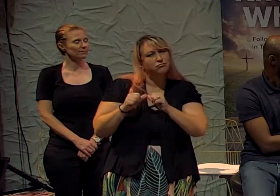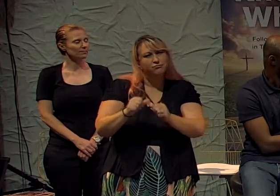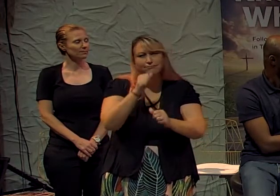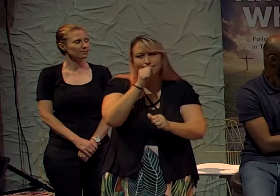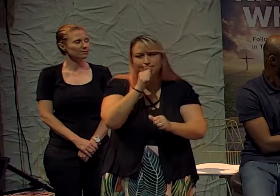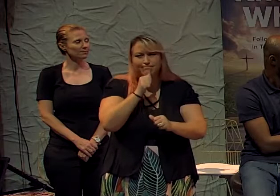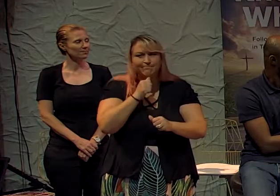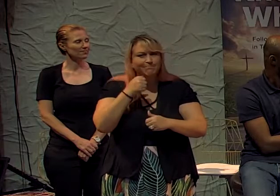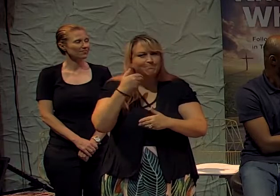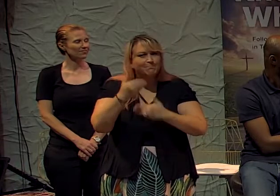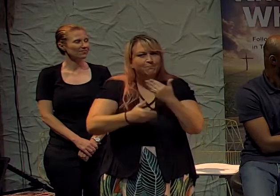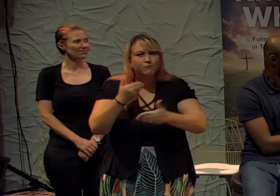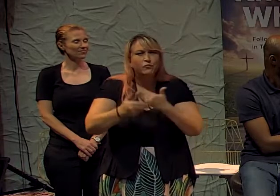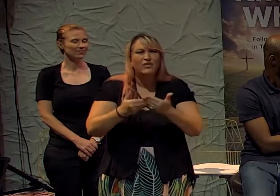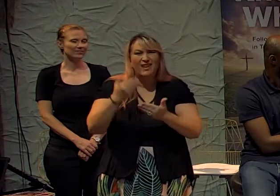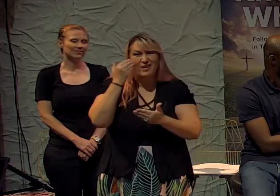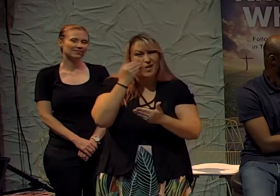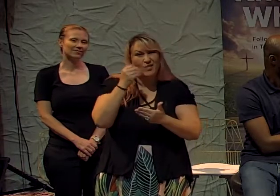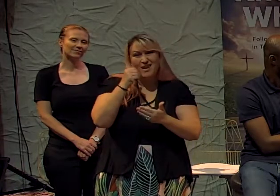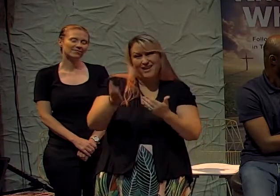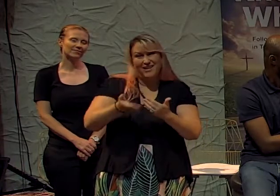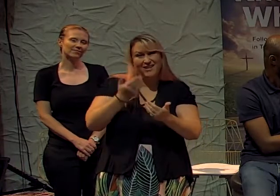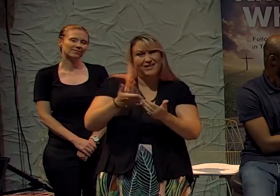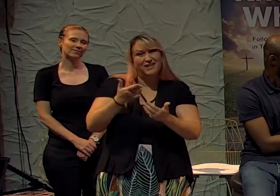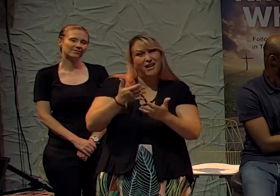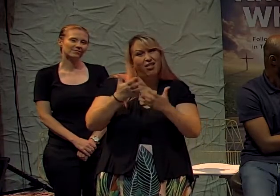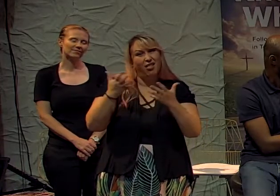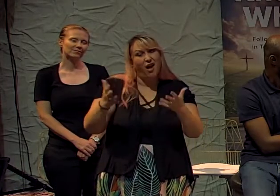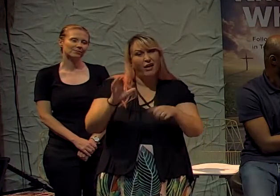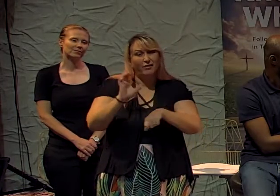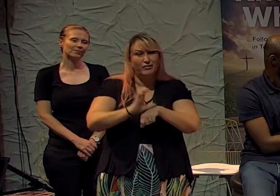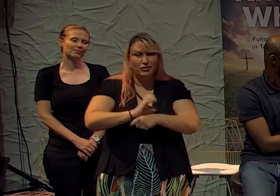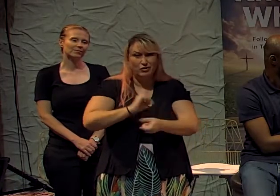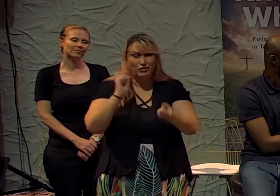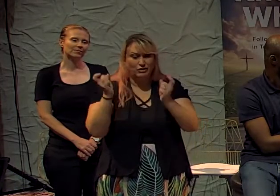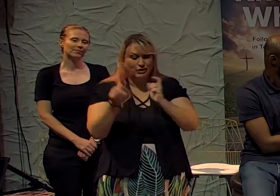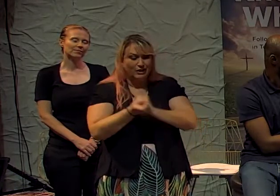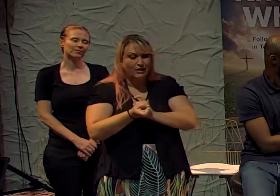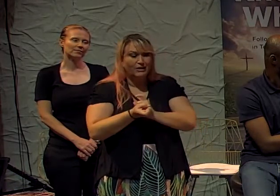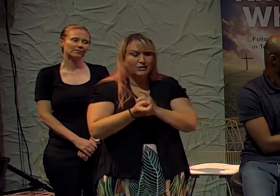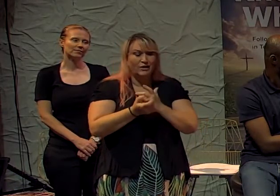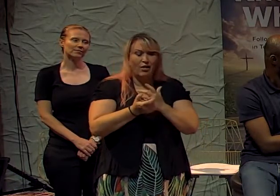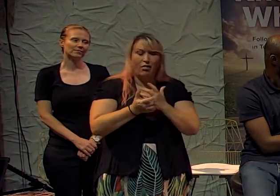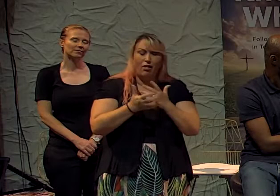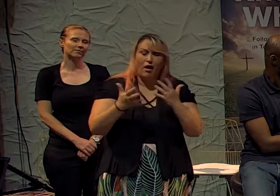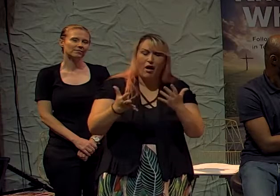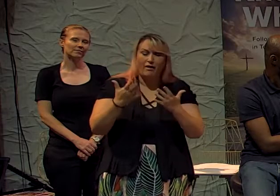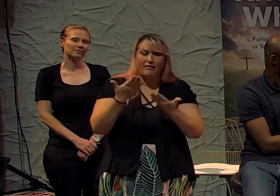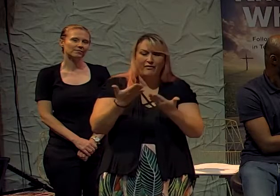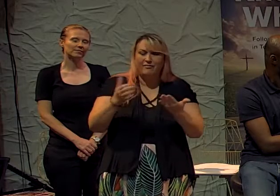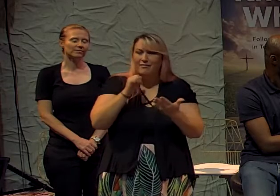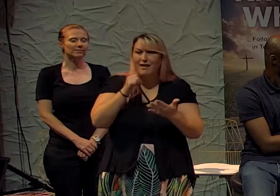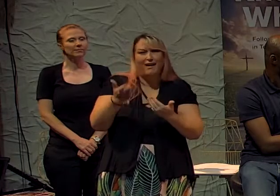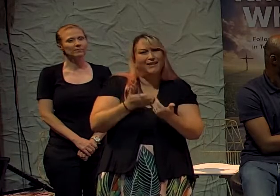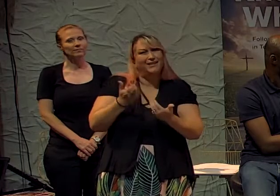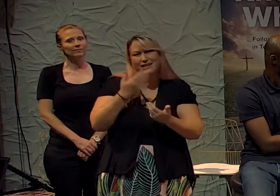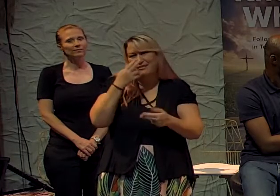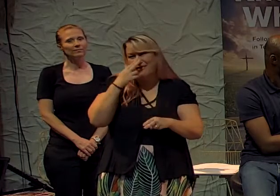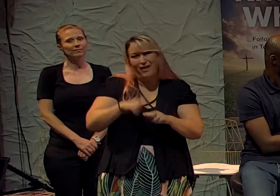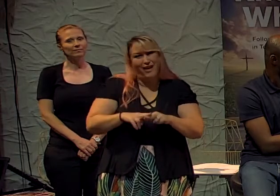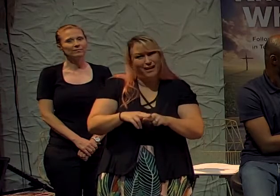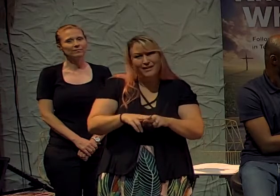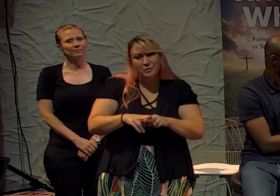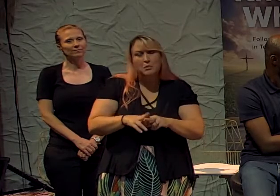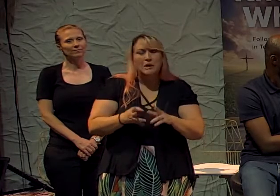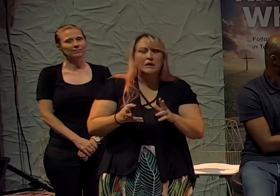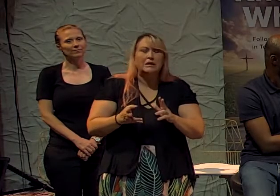valuable because they know it hasn't been easy. We've been through a lot of church changes and things that weren't easy or fun. And I think those